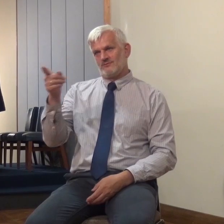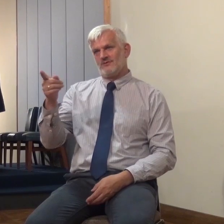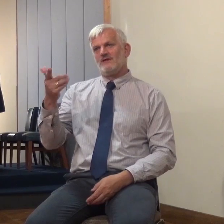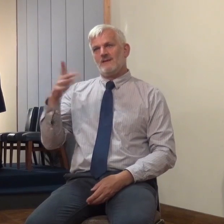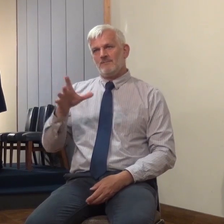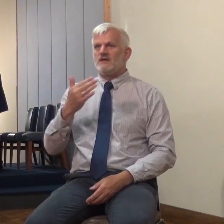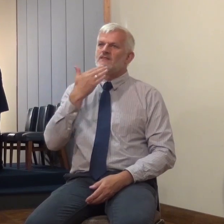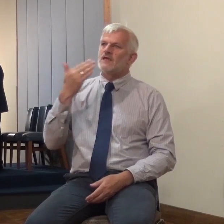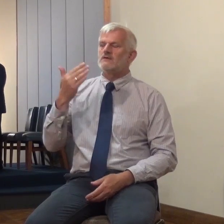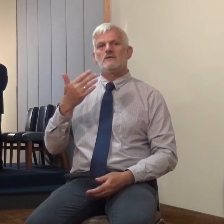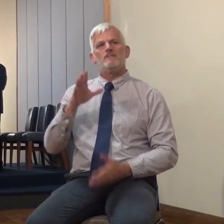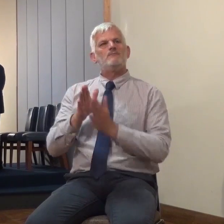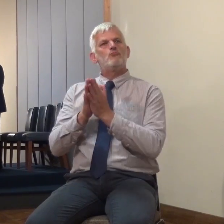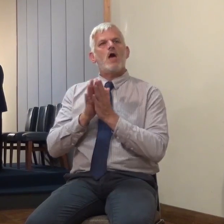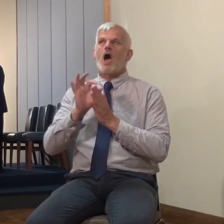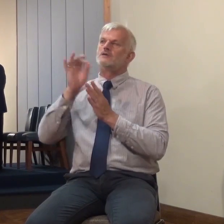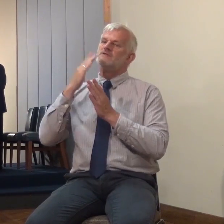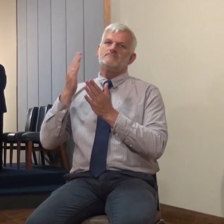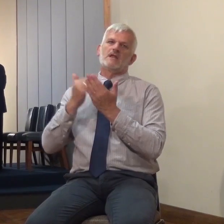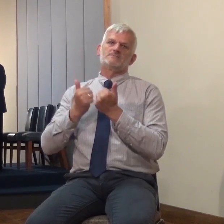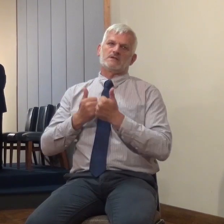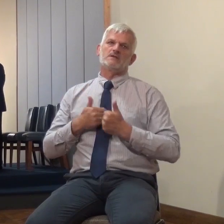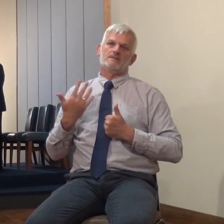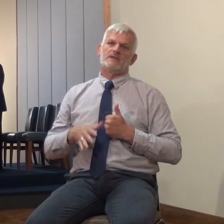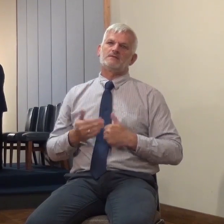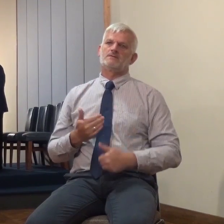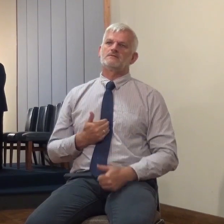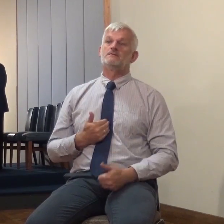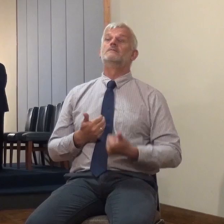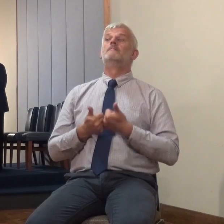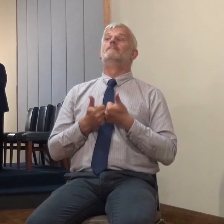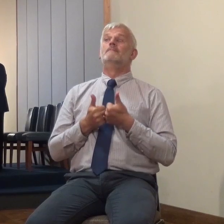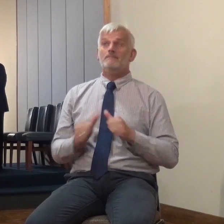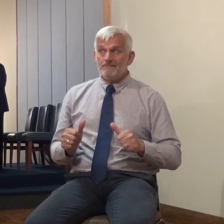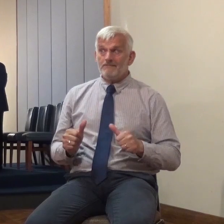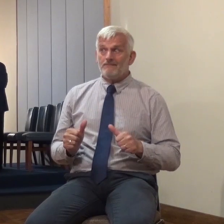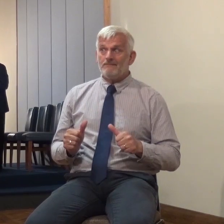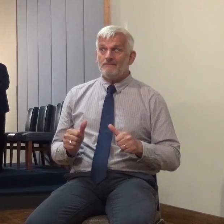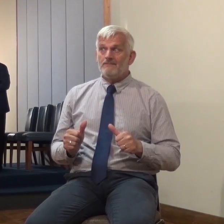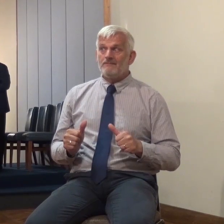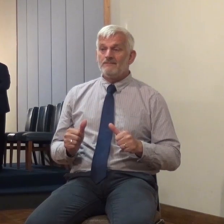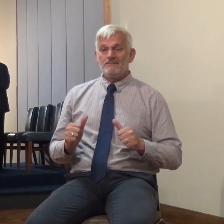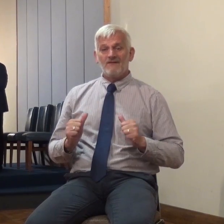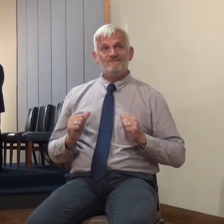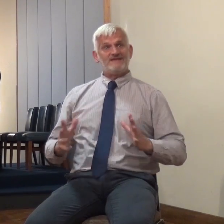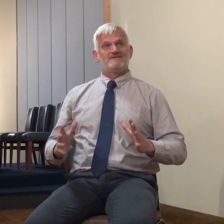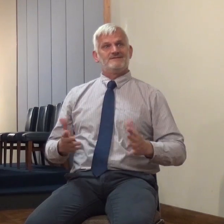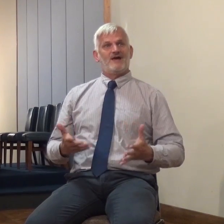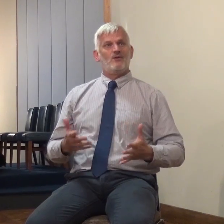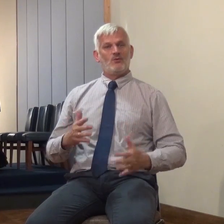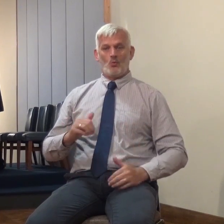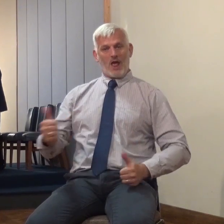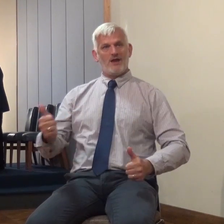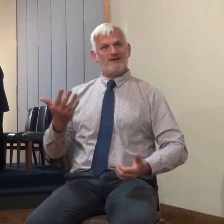pray for me that the Lord might deliver me. And it still amazes me that I am fit enough and well enough